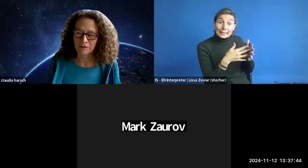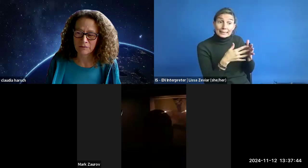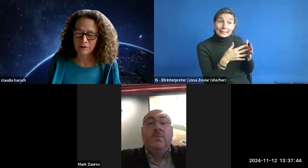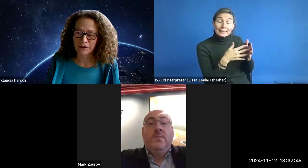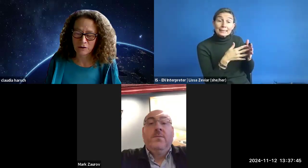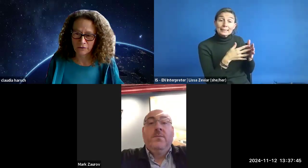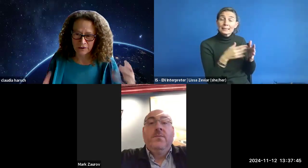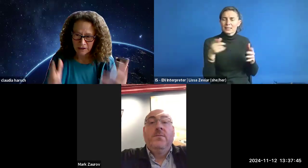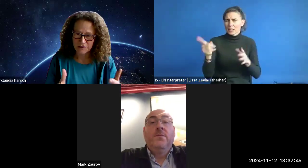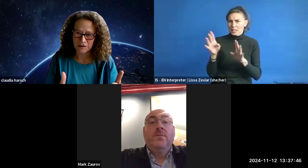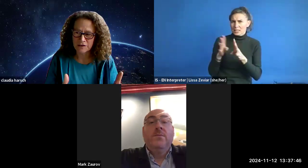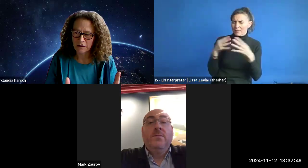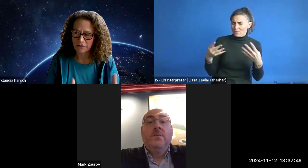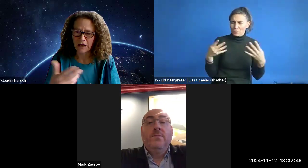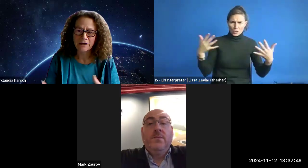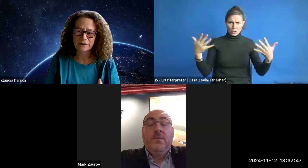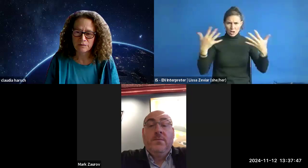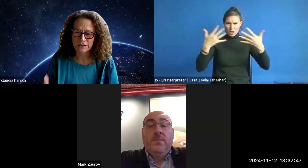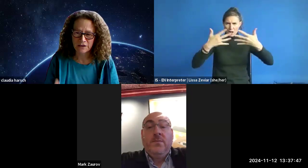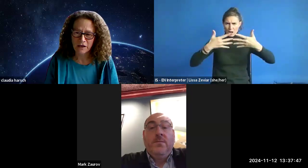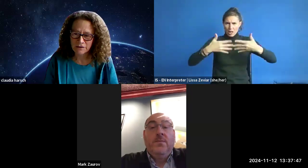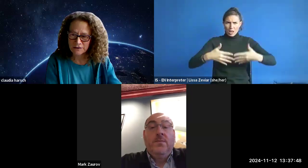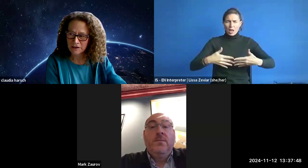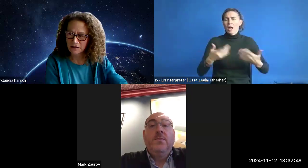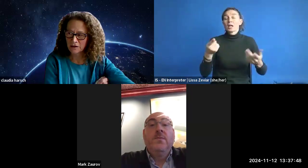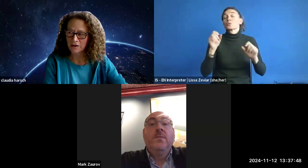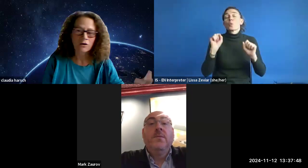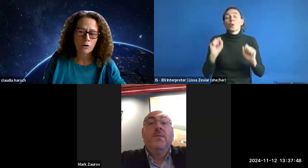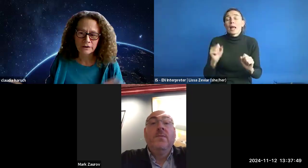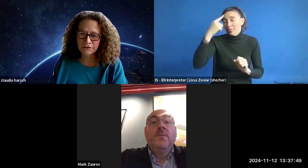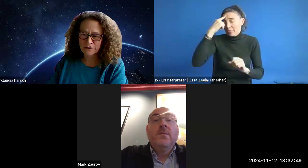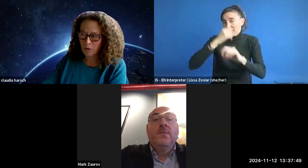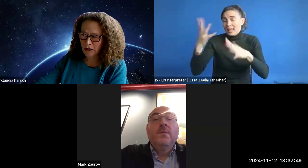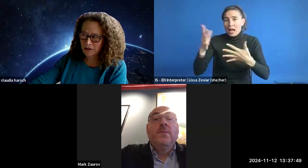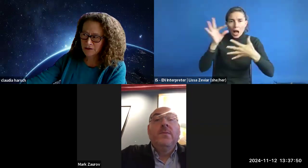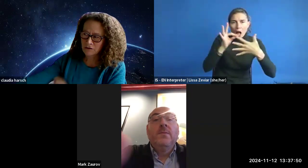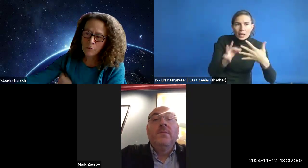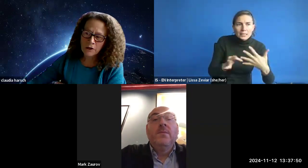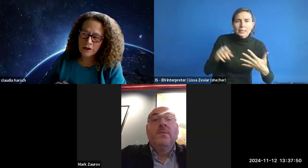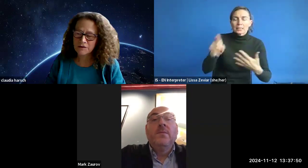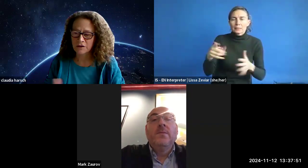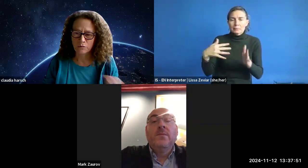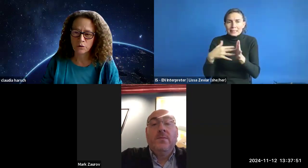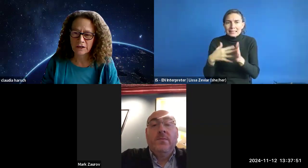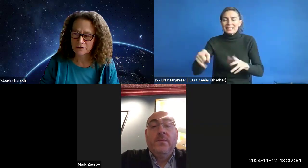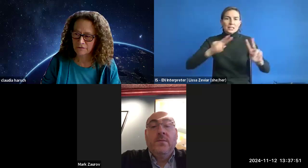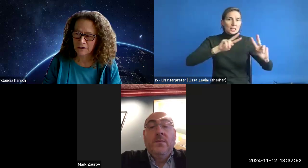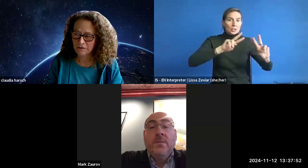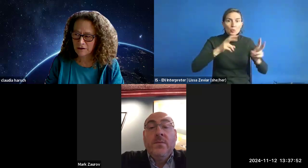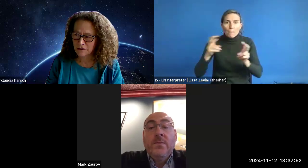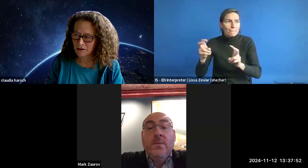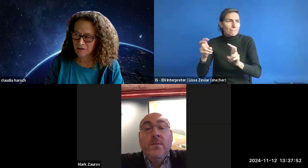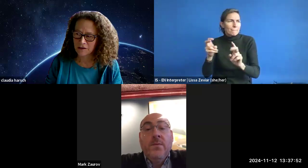we could, for example, think of the test itself, the items, the tasks. their cognitive demands, the topics, the